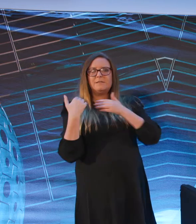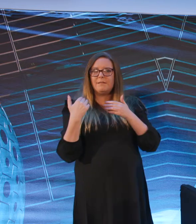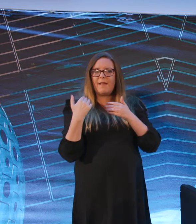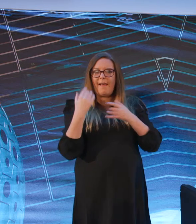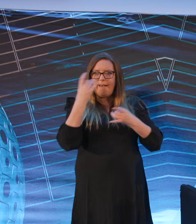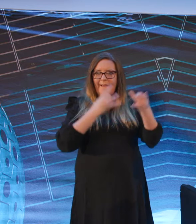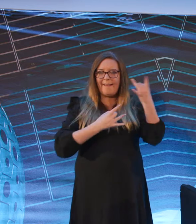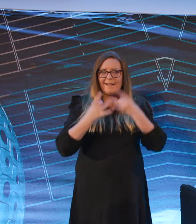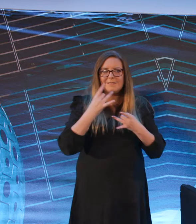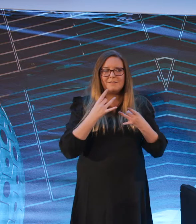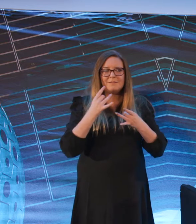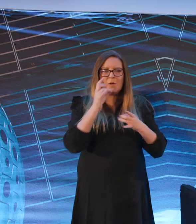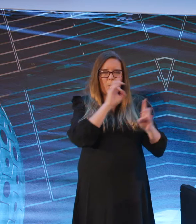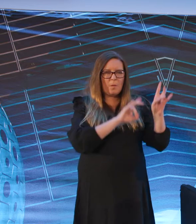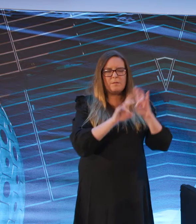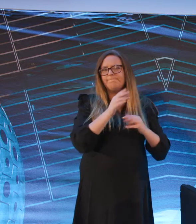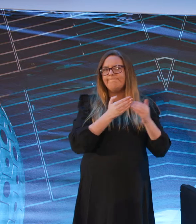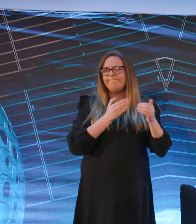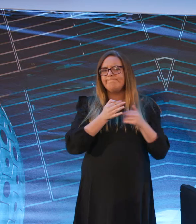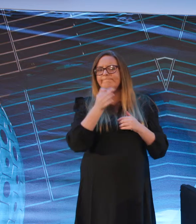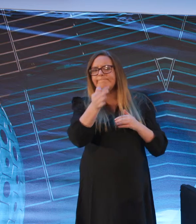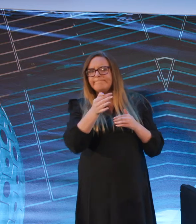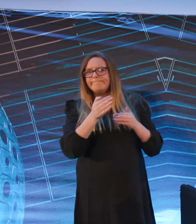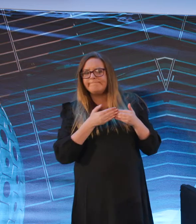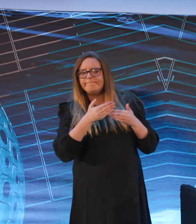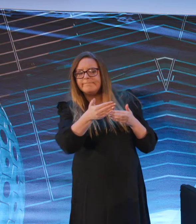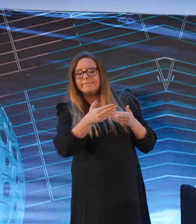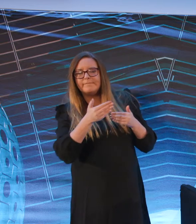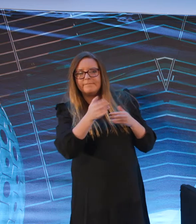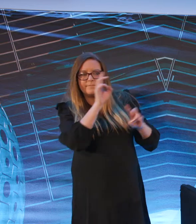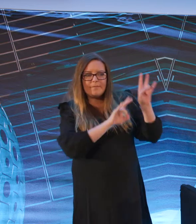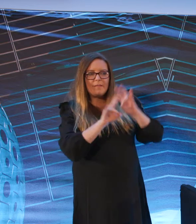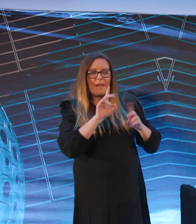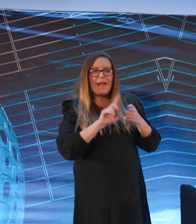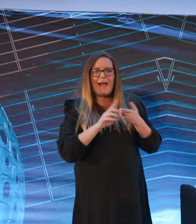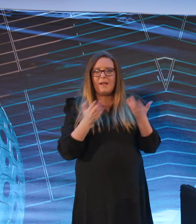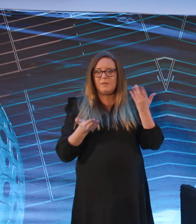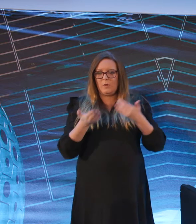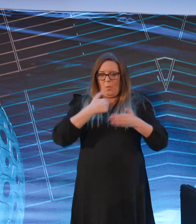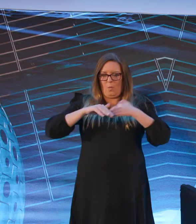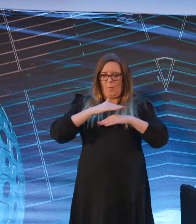questions about our future and our place in society.